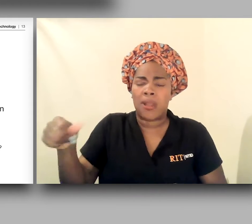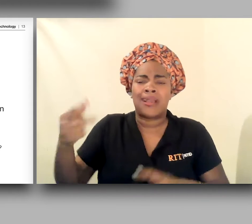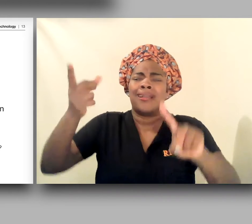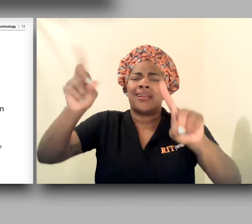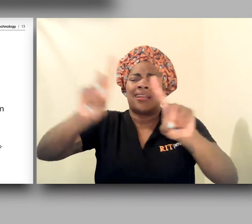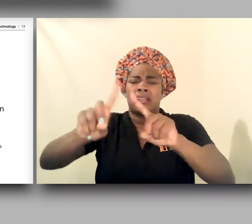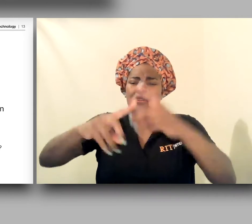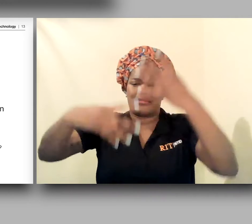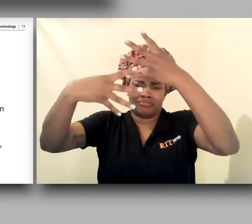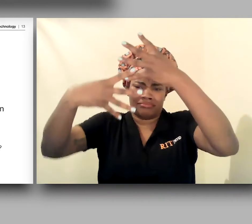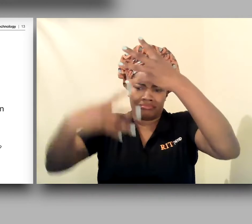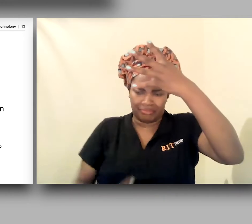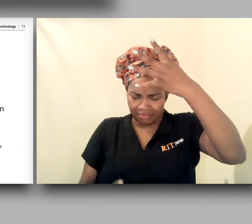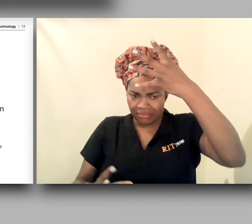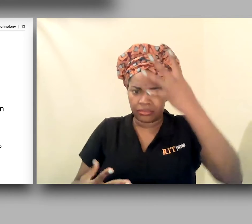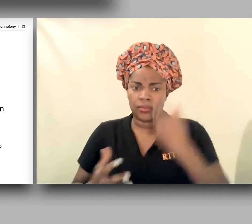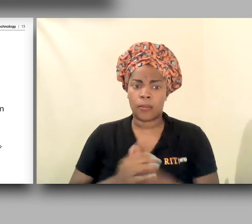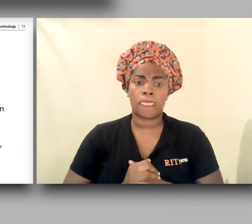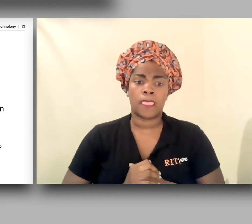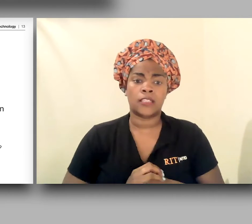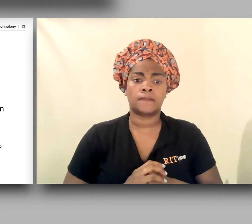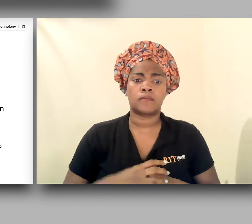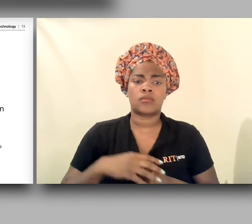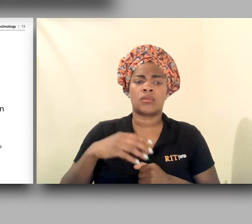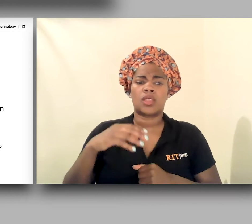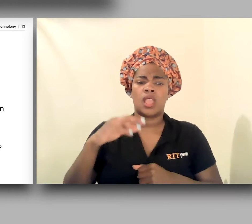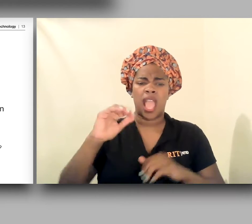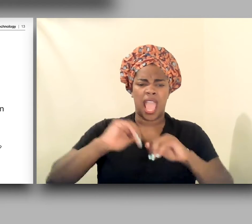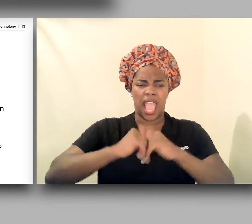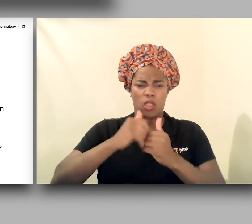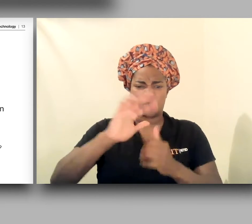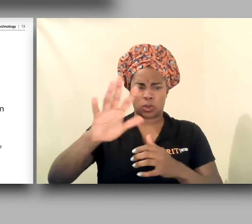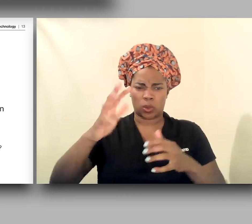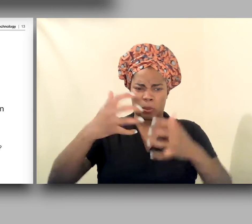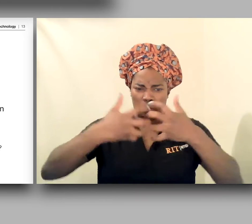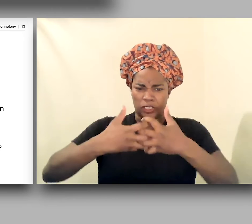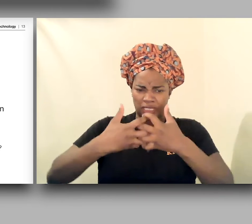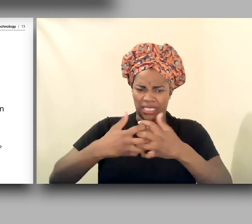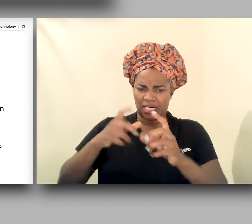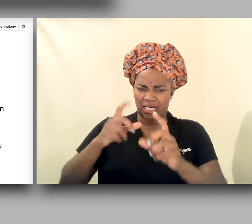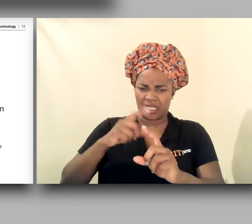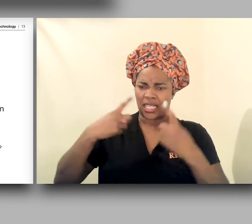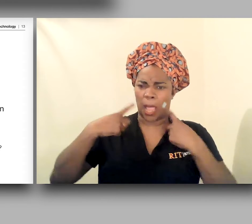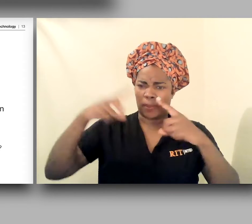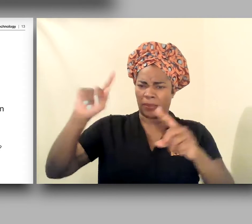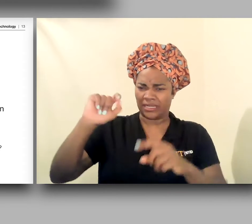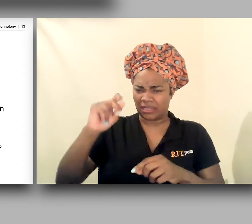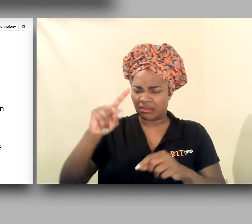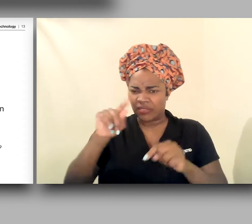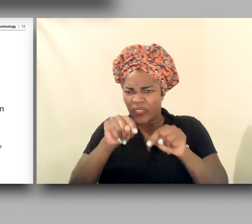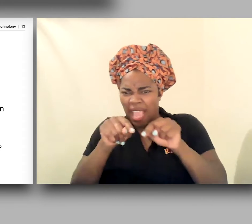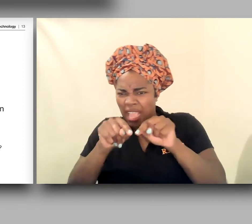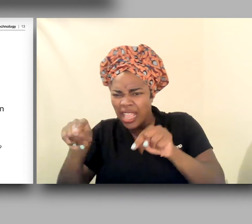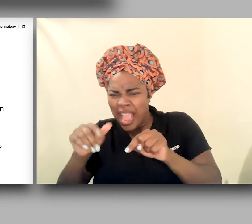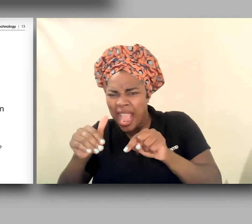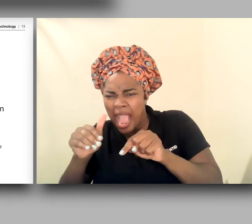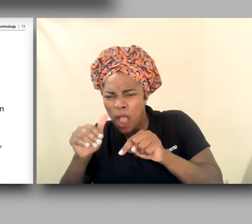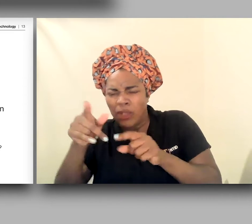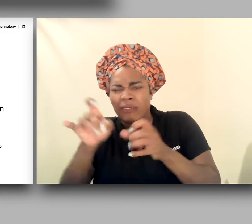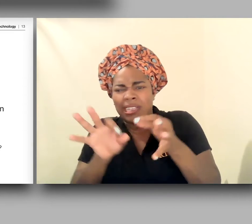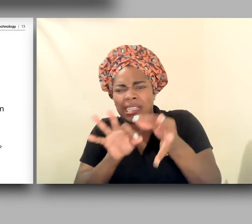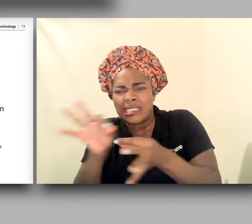of things can be included. And You need to be able to describe